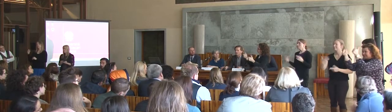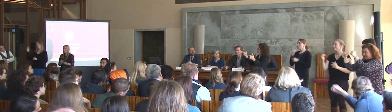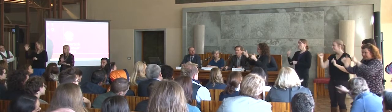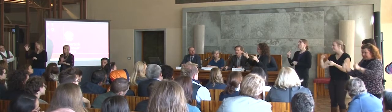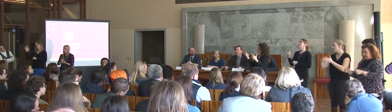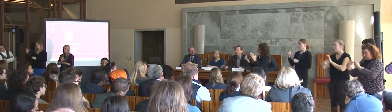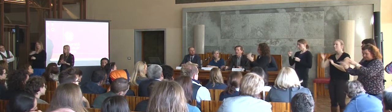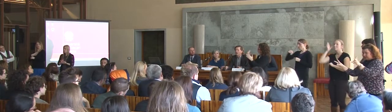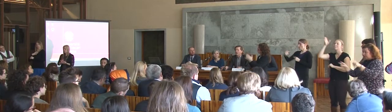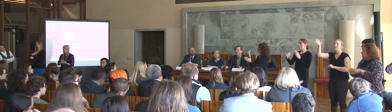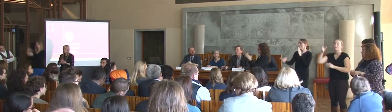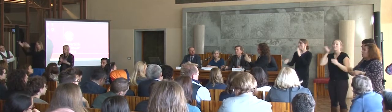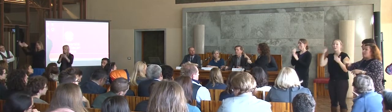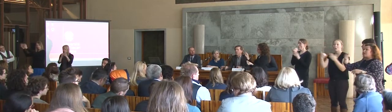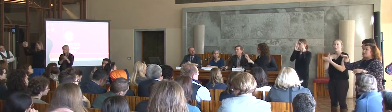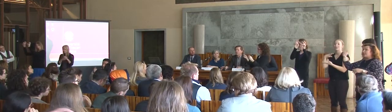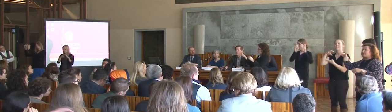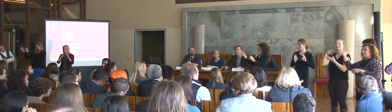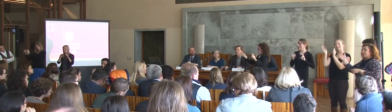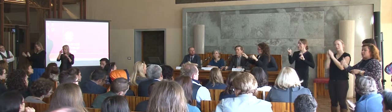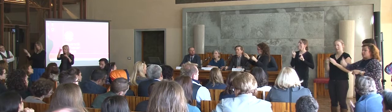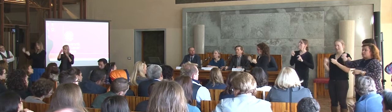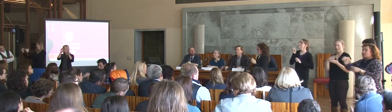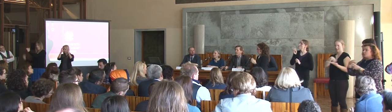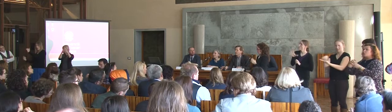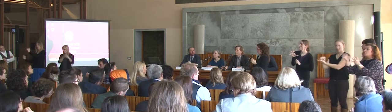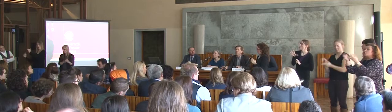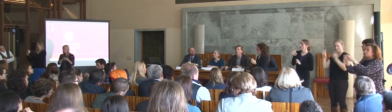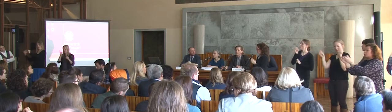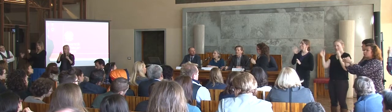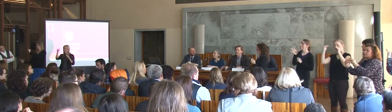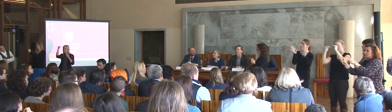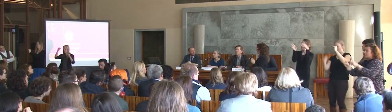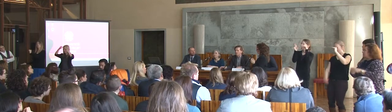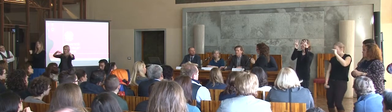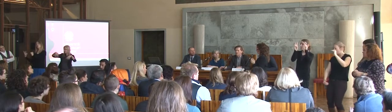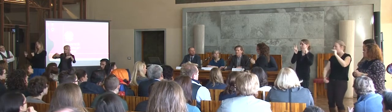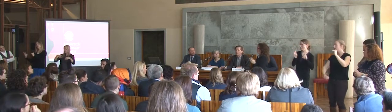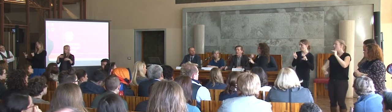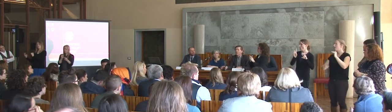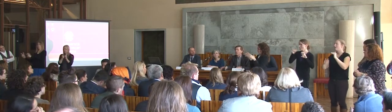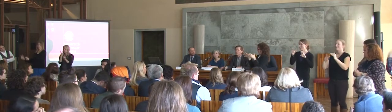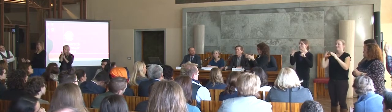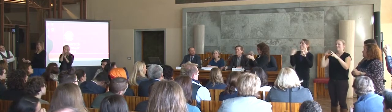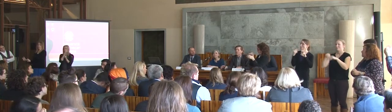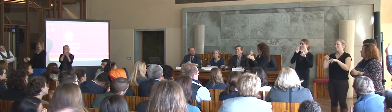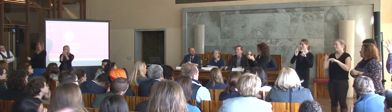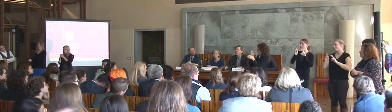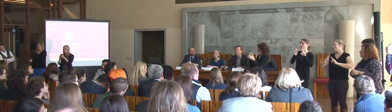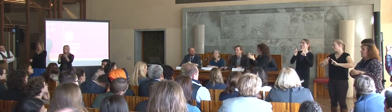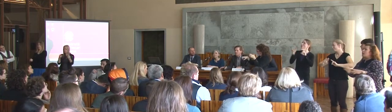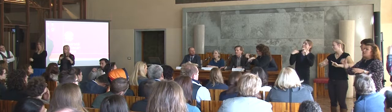main groups, and under those groups there will be perhaps 20 subgroups, and under those there will